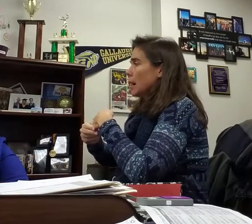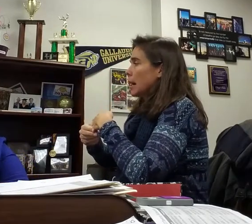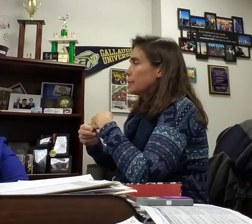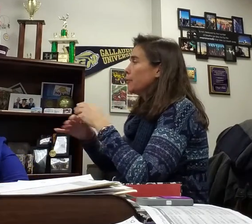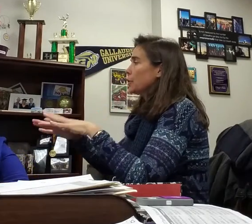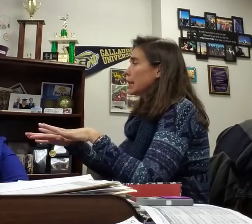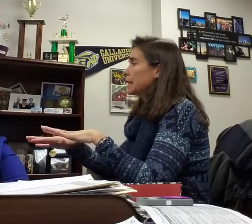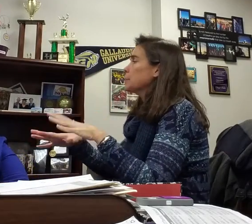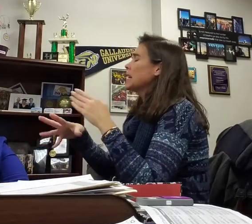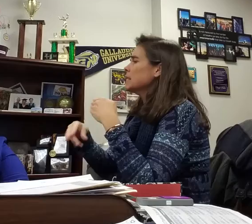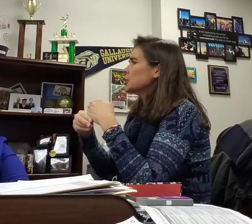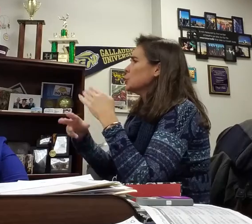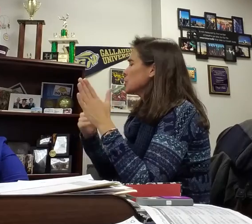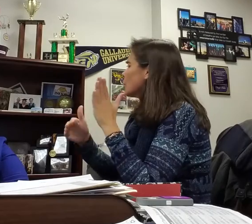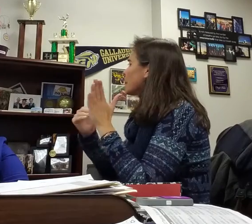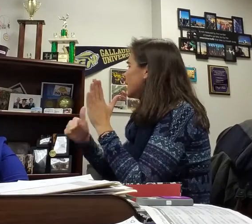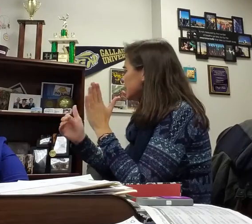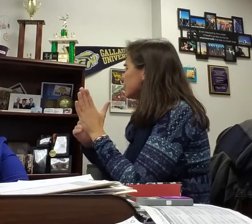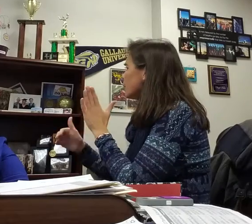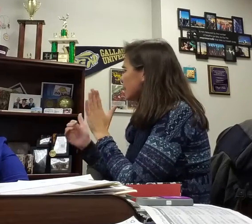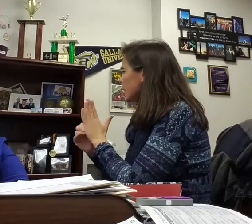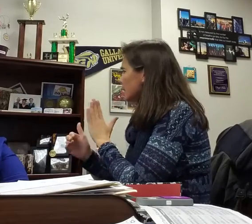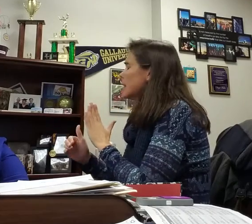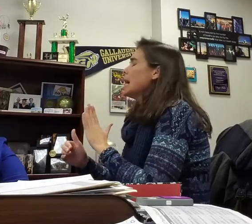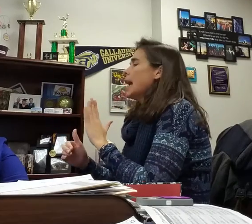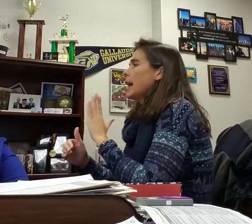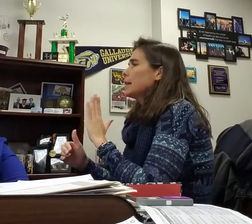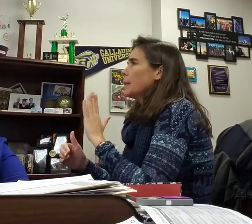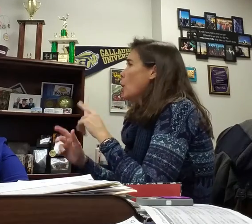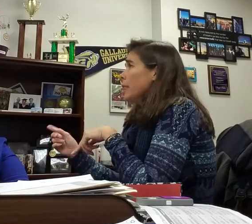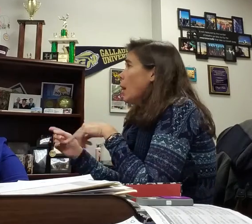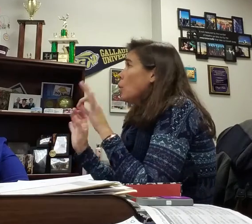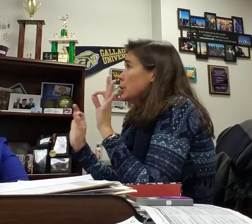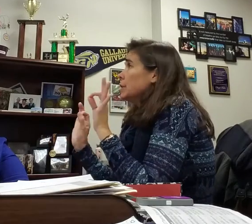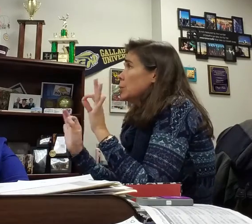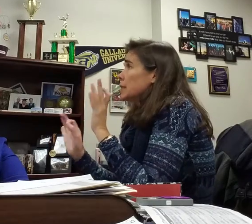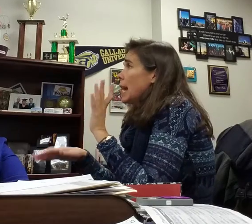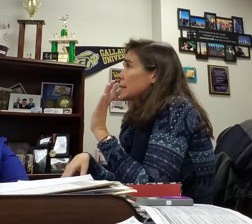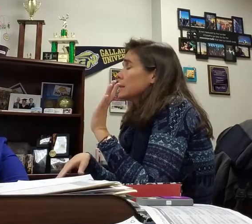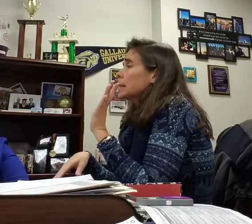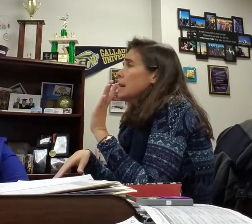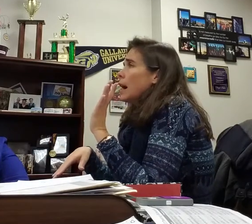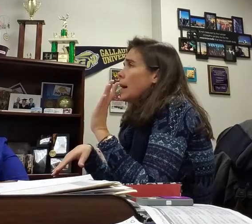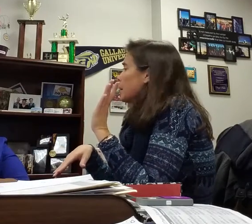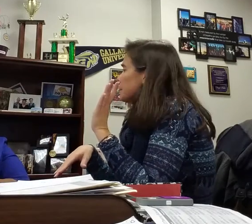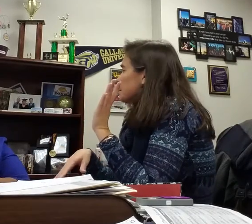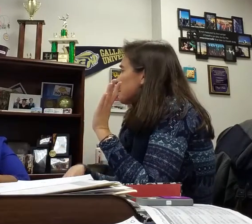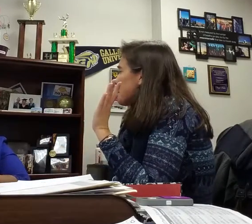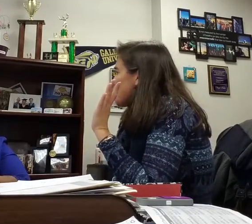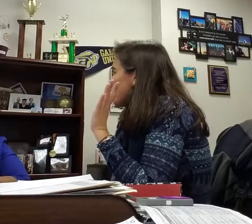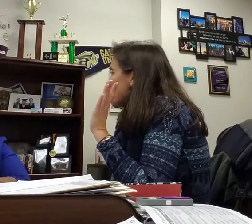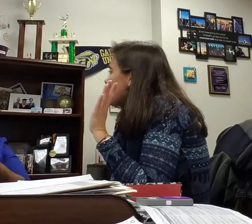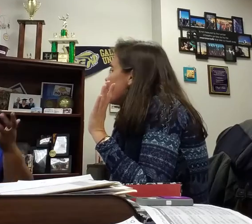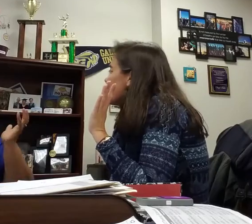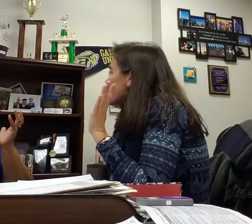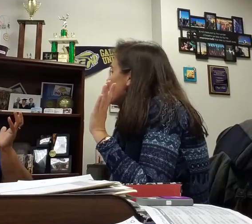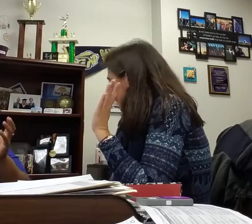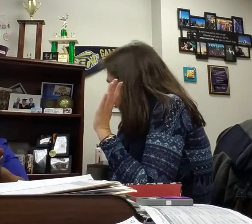sign for the kids, because she was so repetitive with it. And no, I thought what you did was excellent. Because instead of kept spelling the name, I could have just did the animal